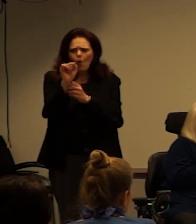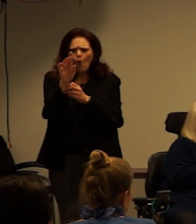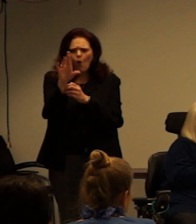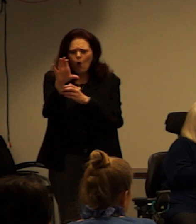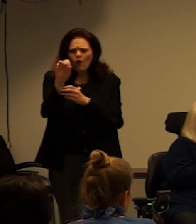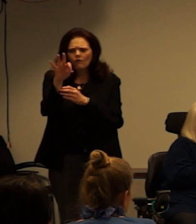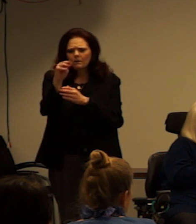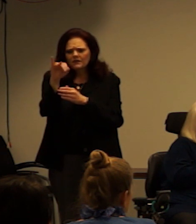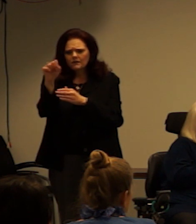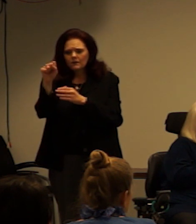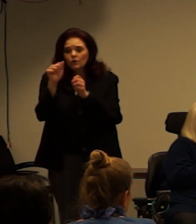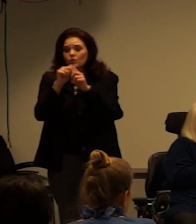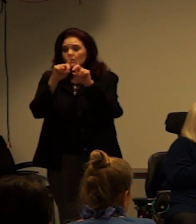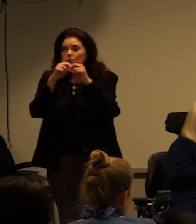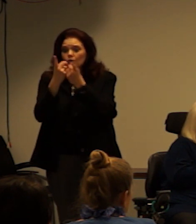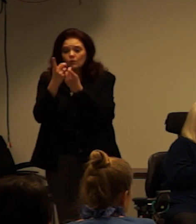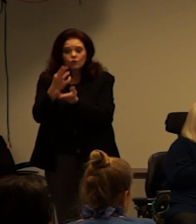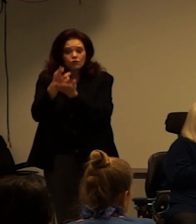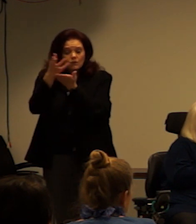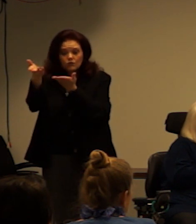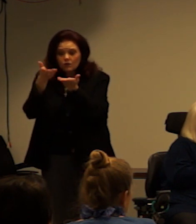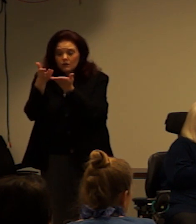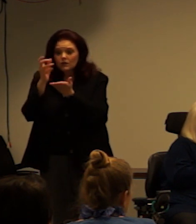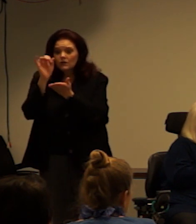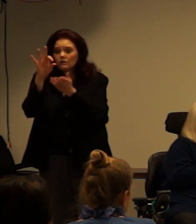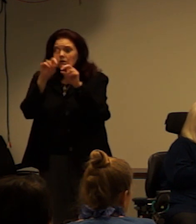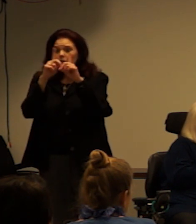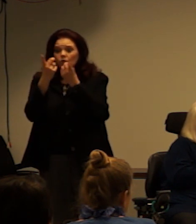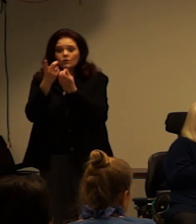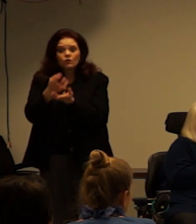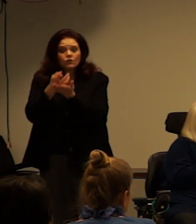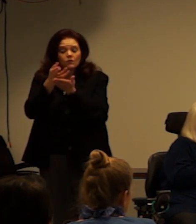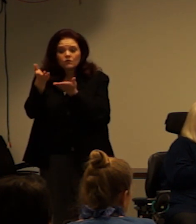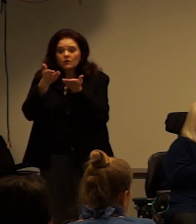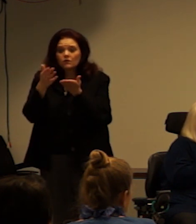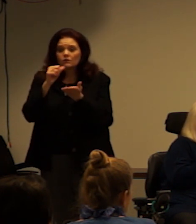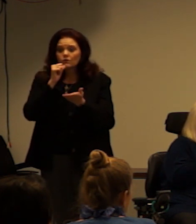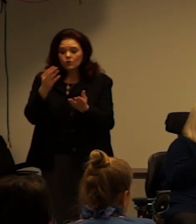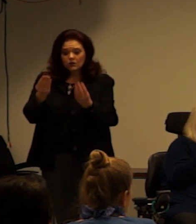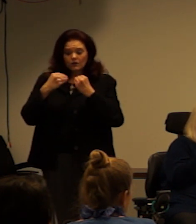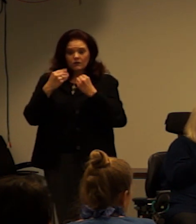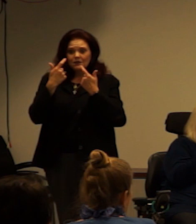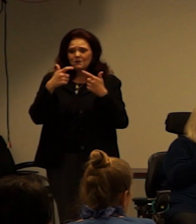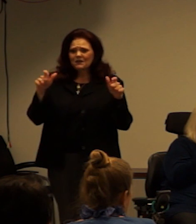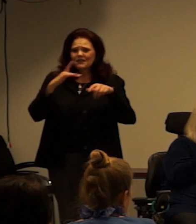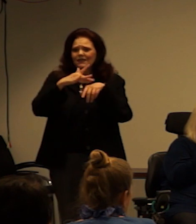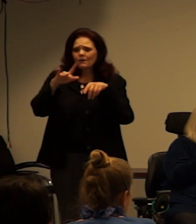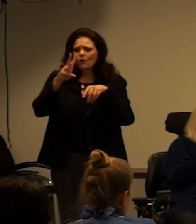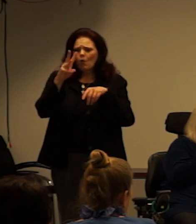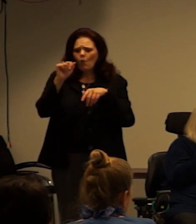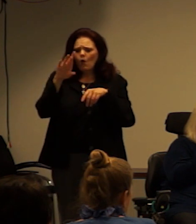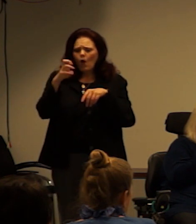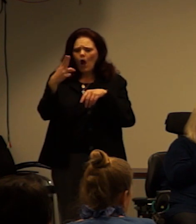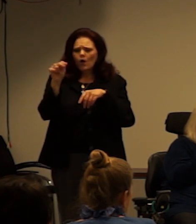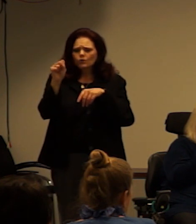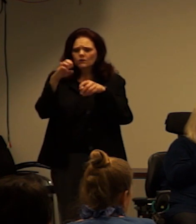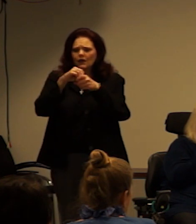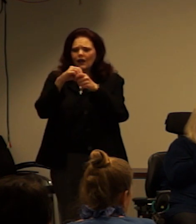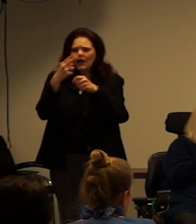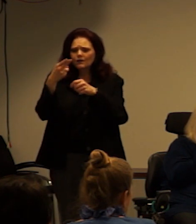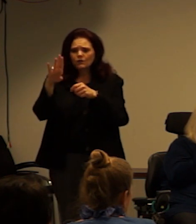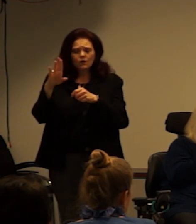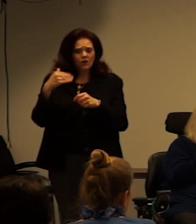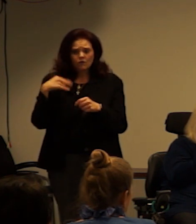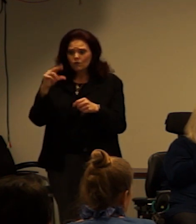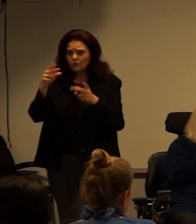Mississippi, with Department of Rehab Services. If Department of Rehab Services had not given us that big empty warehouse down in Hattiesburg, we wouldn't have had any